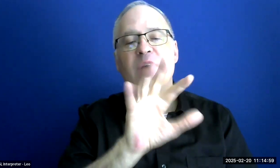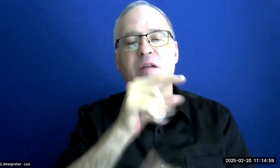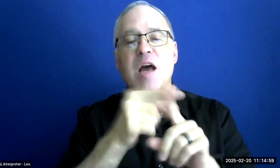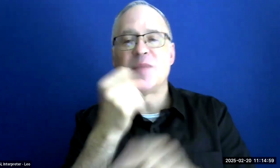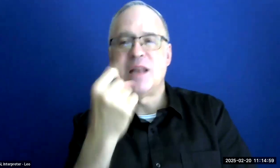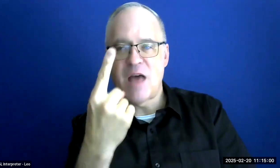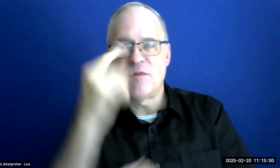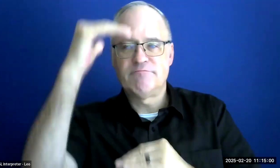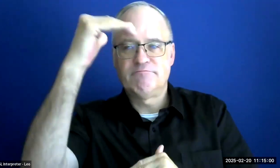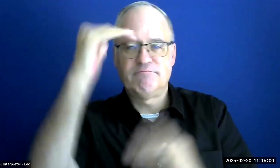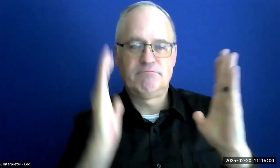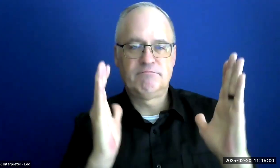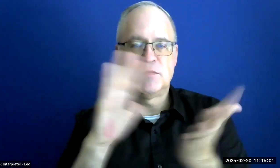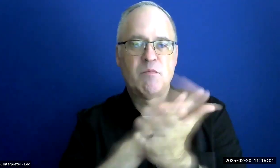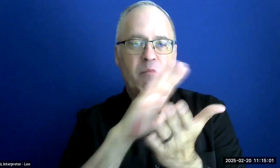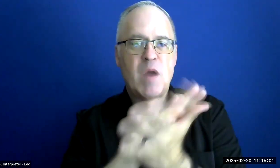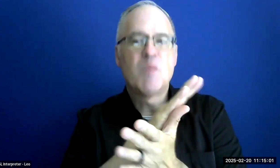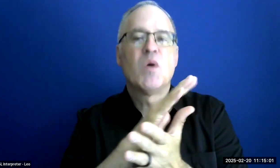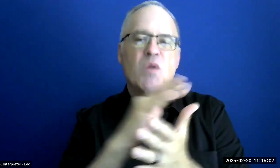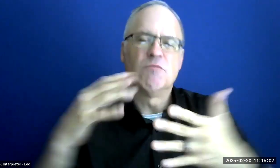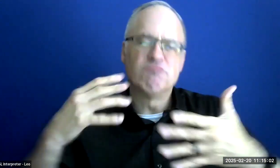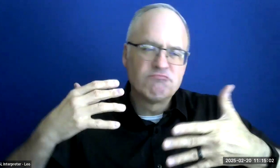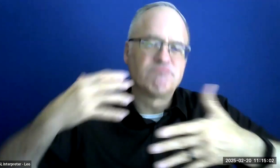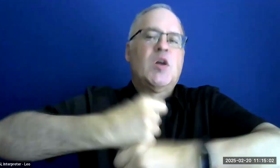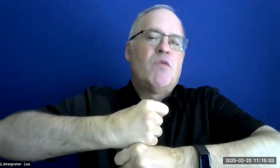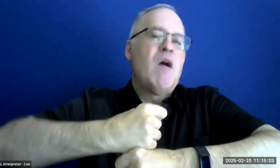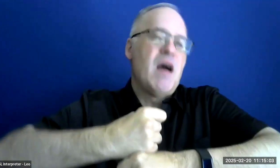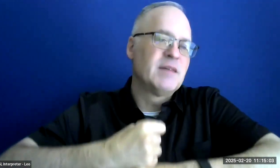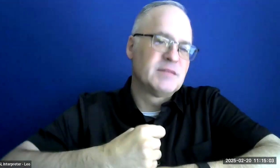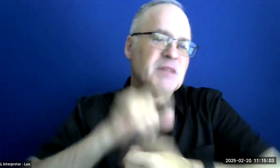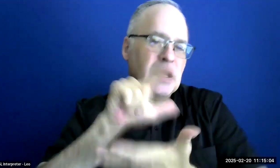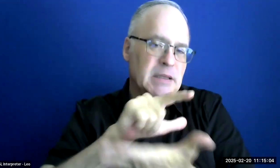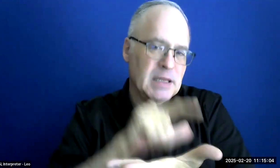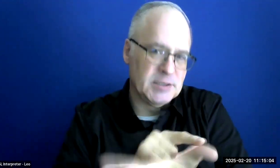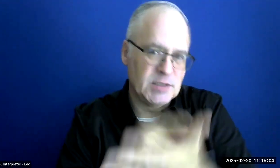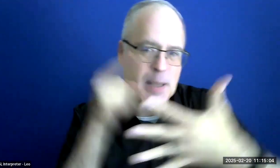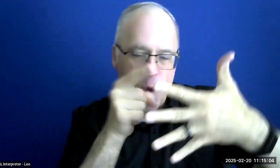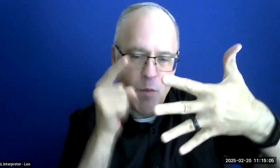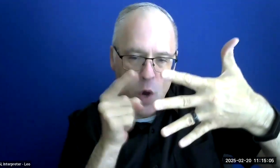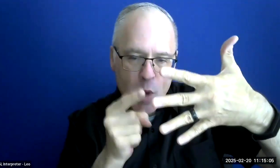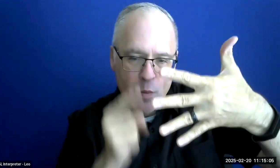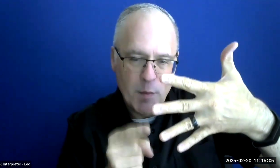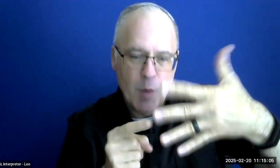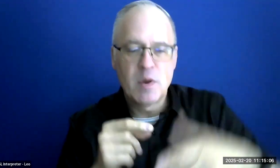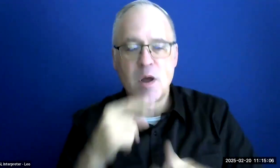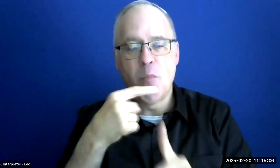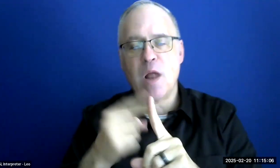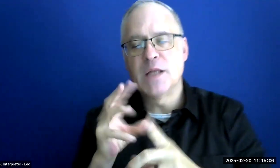paper summarizes the legislation well and addresses some anticipated concerns. And the